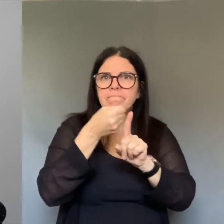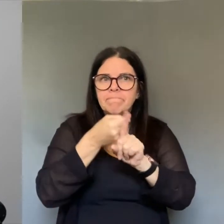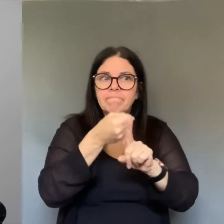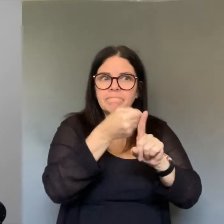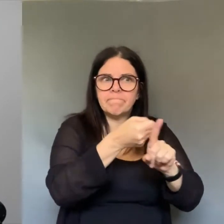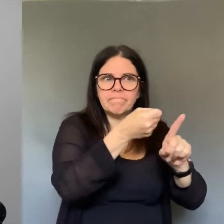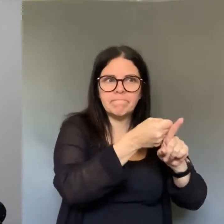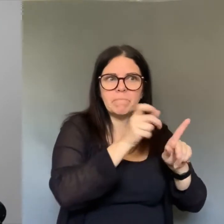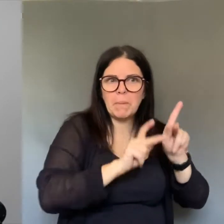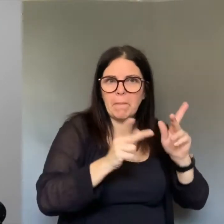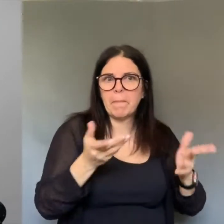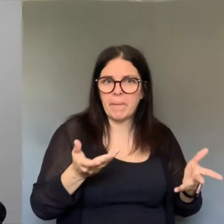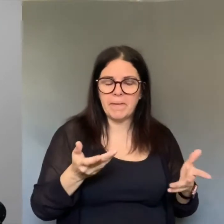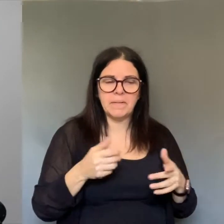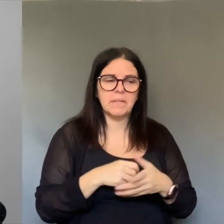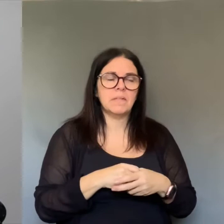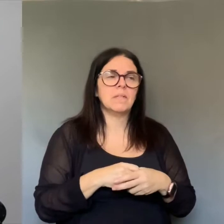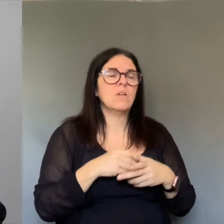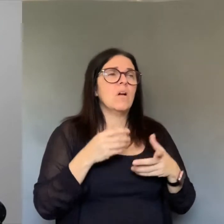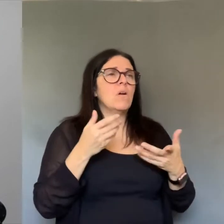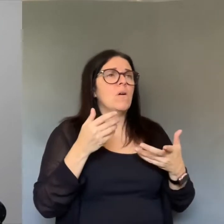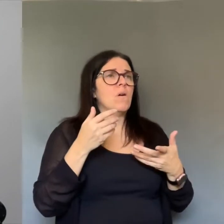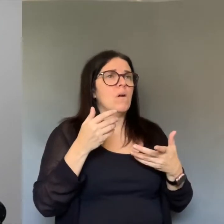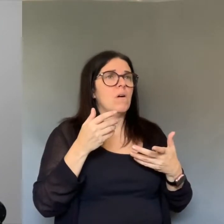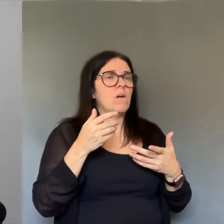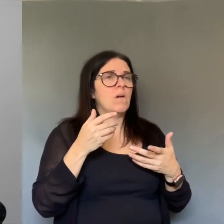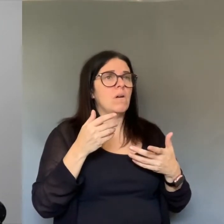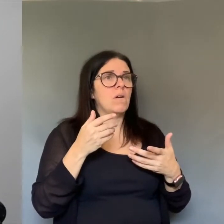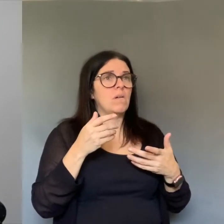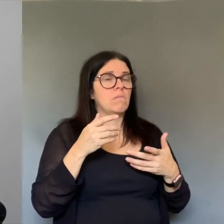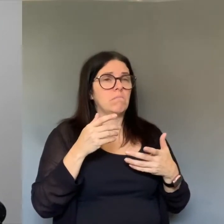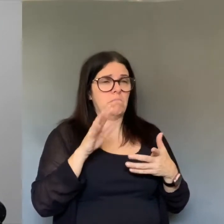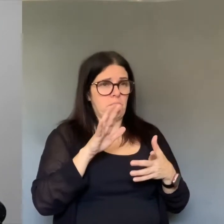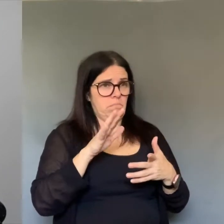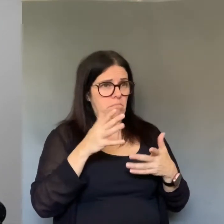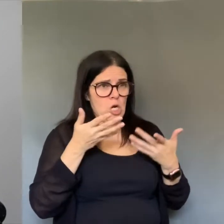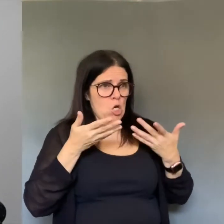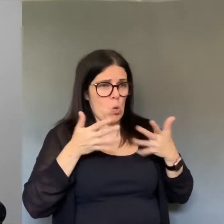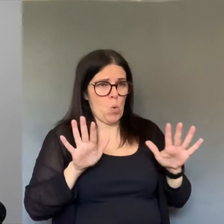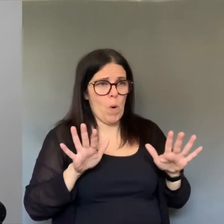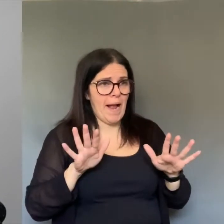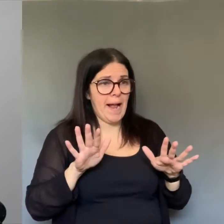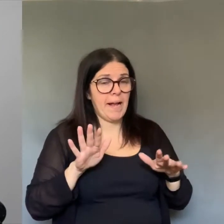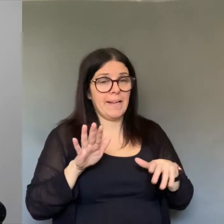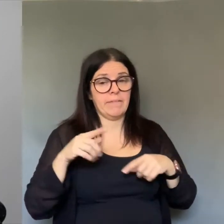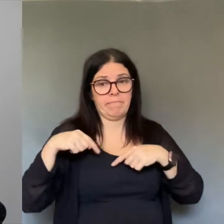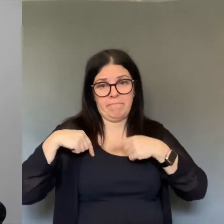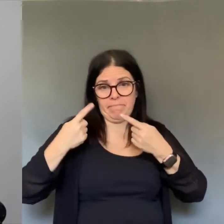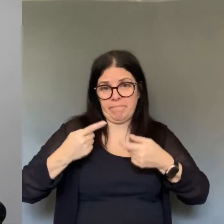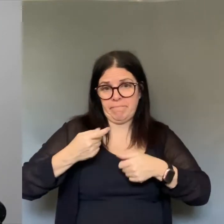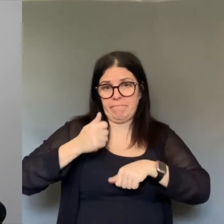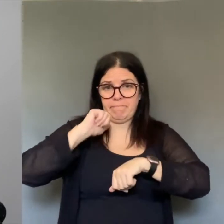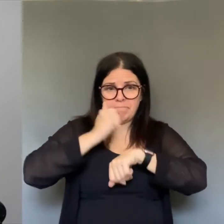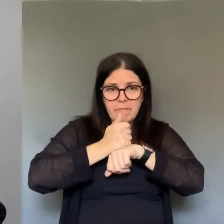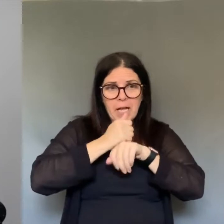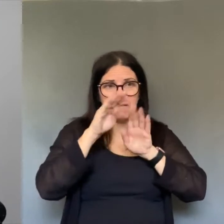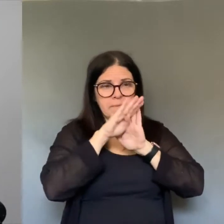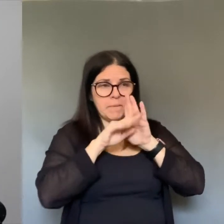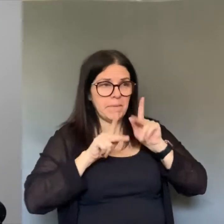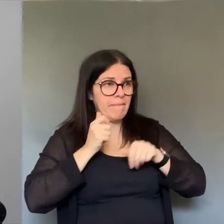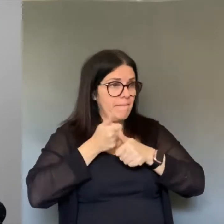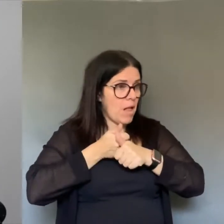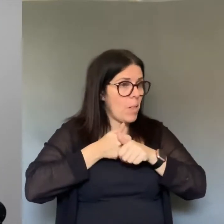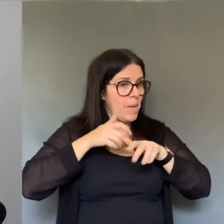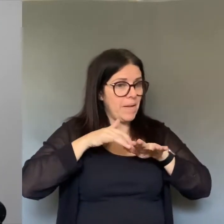the disease is still there, the virus is still out there and is still infecting people. And what we don't want is